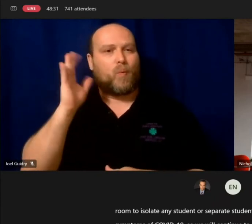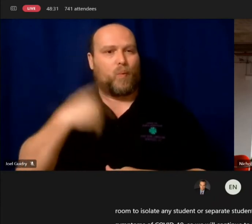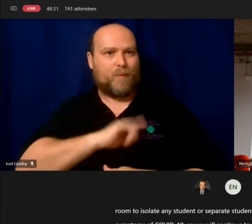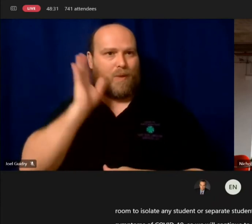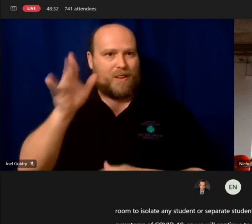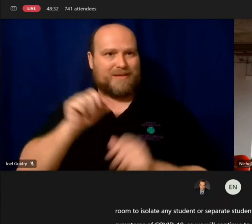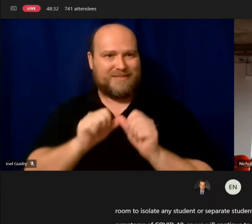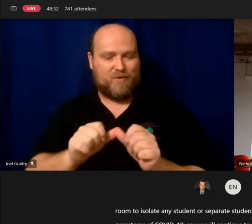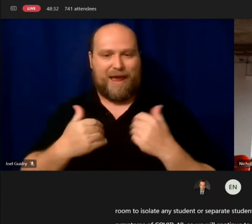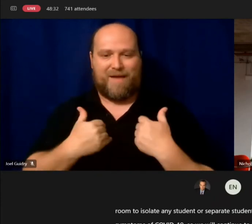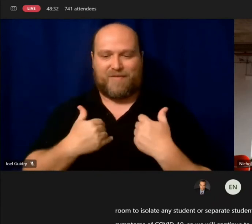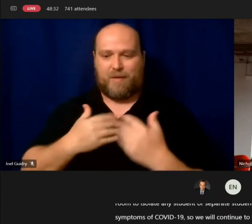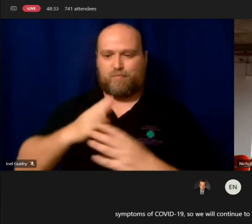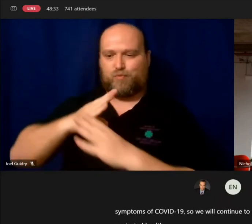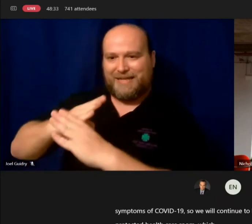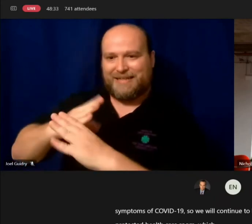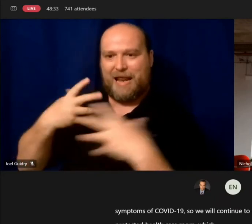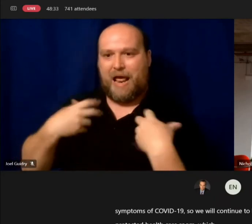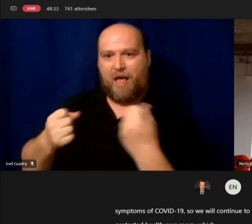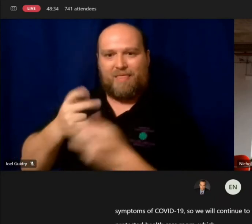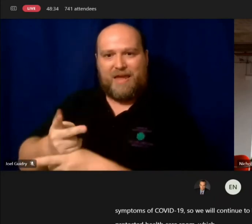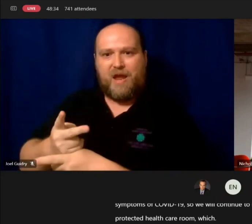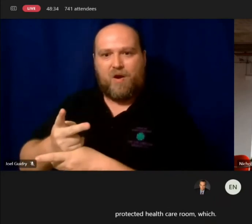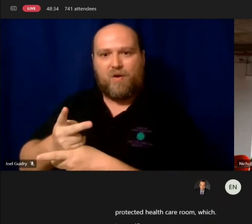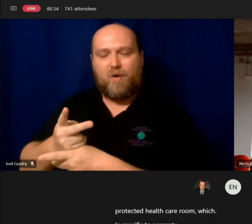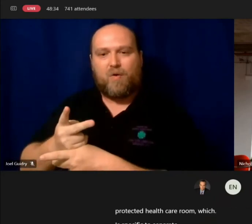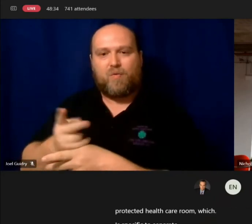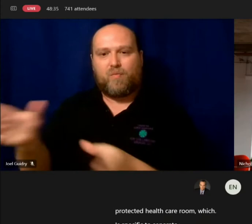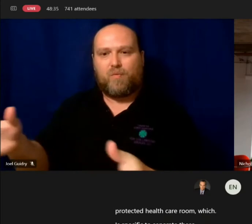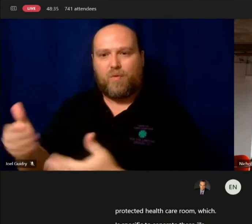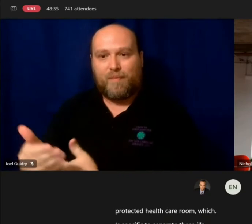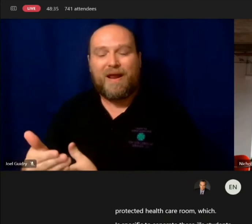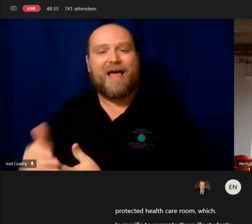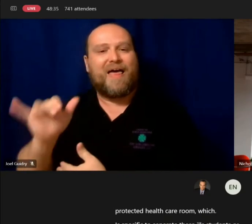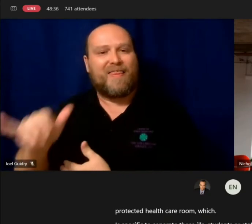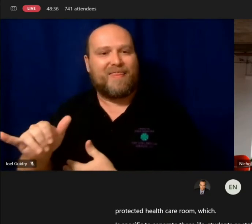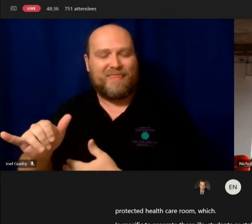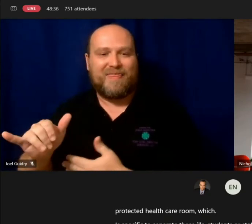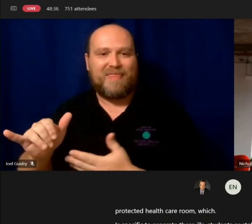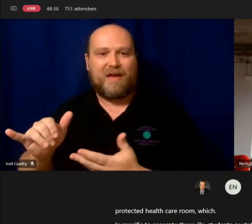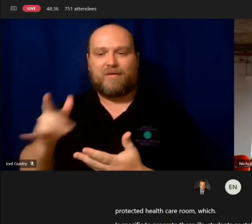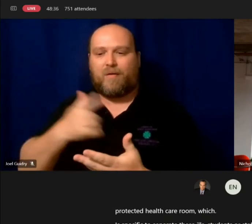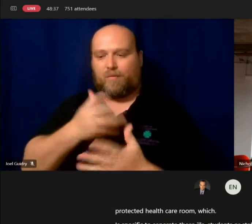to separate these ill students or staff until they're able to go home.